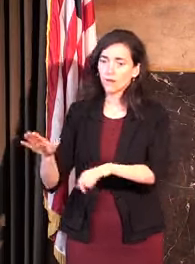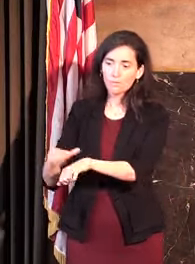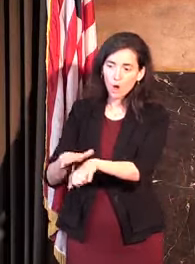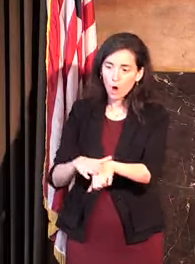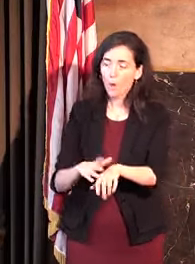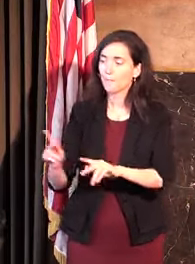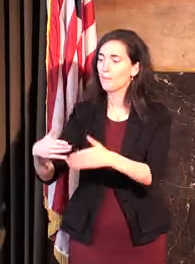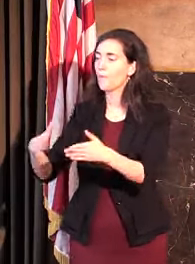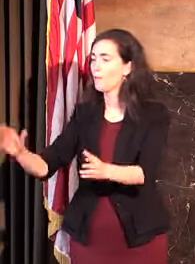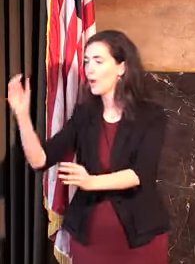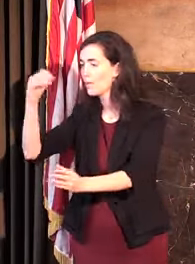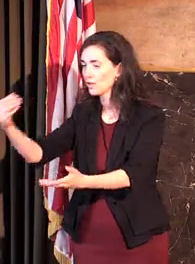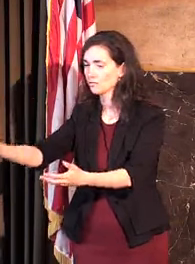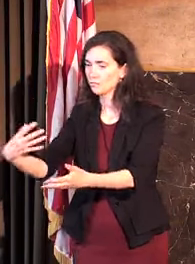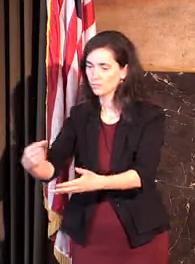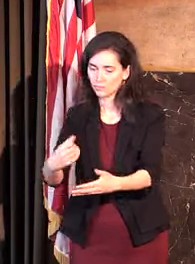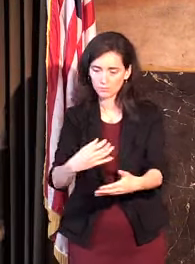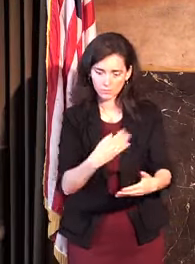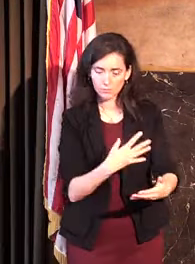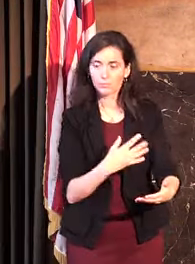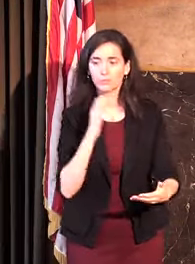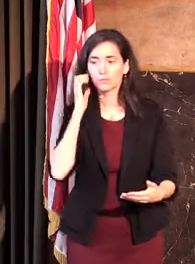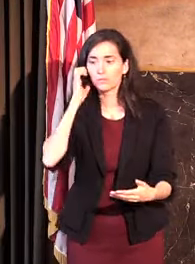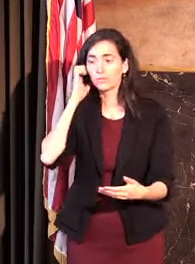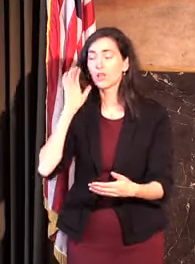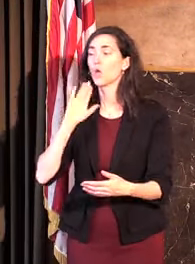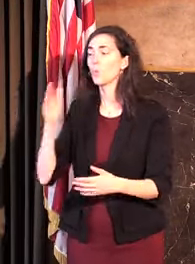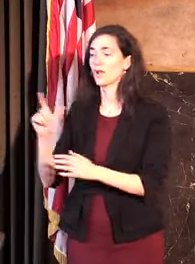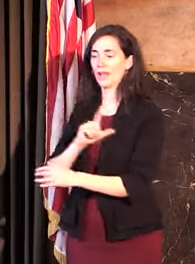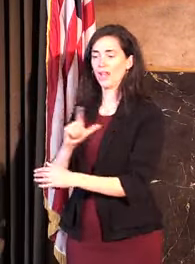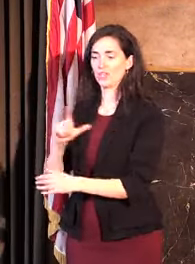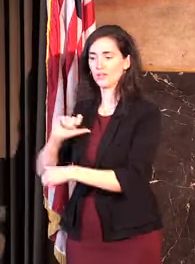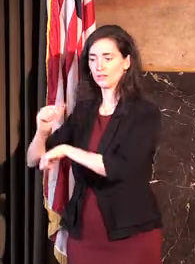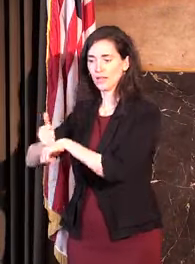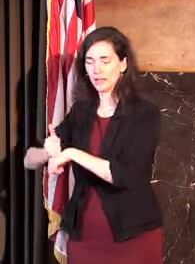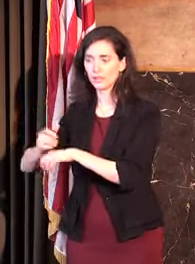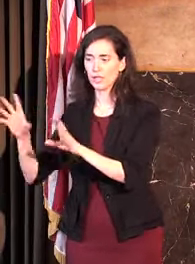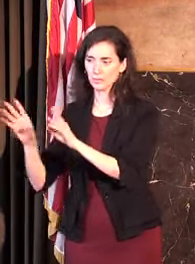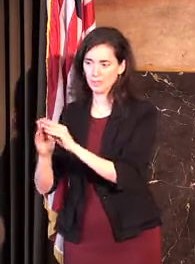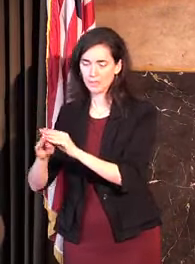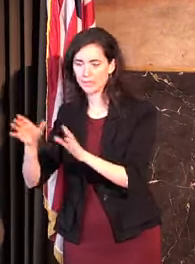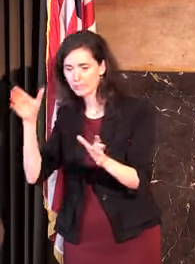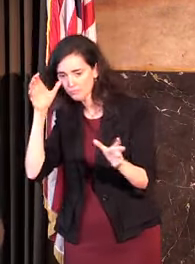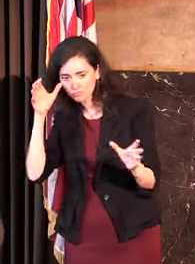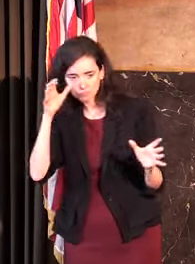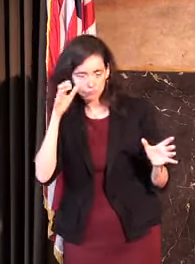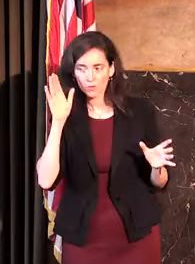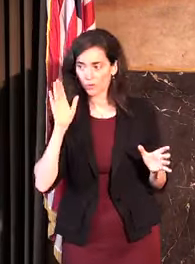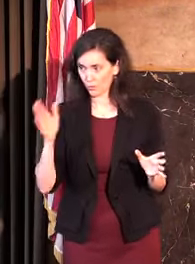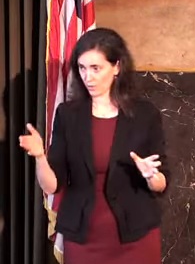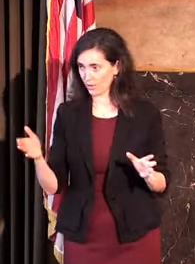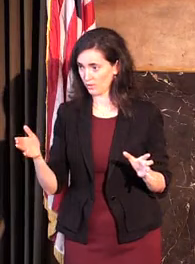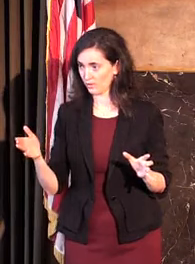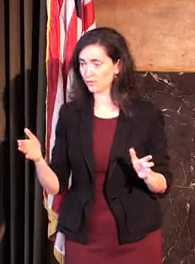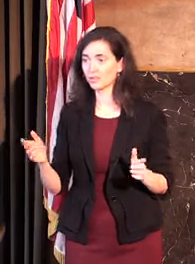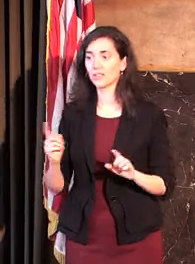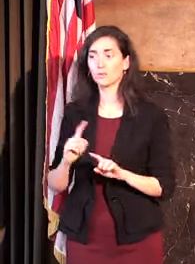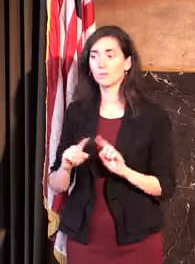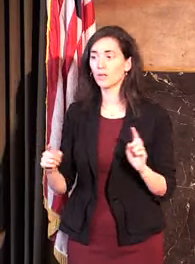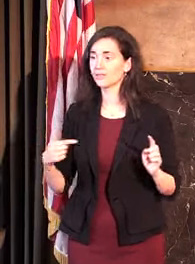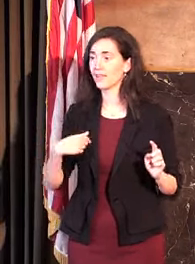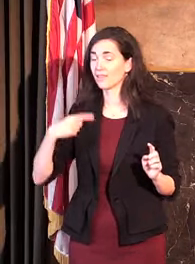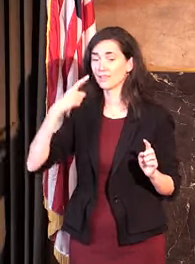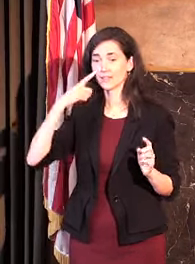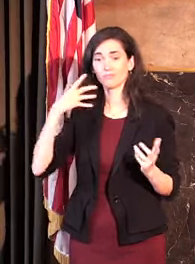been gathered. There's going to be oversight, hearings by the legislature, and so forth. But I just think